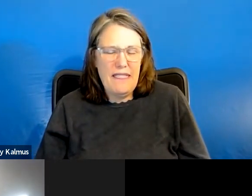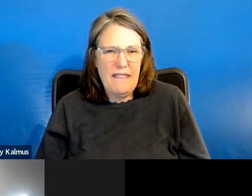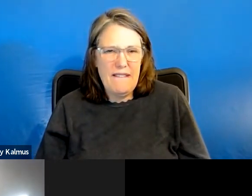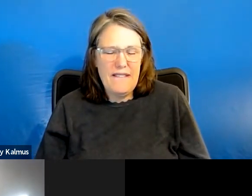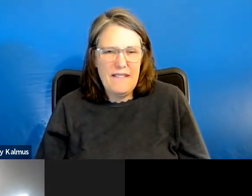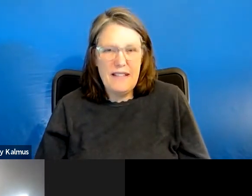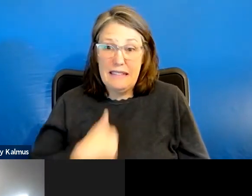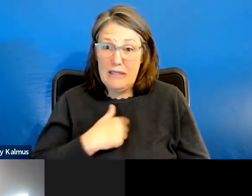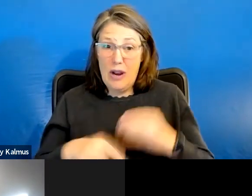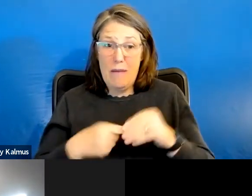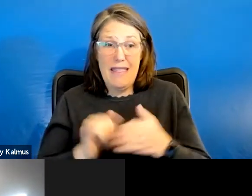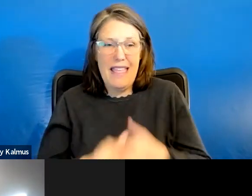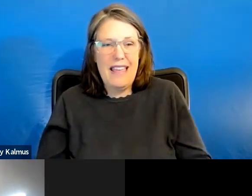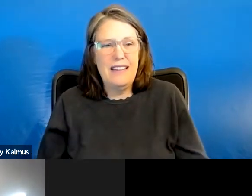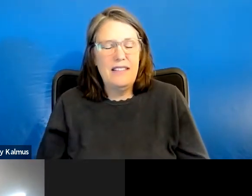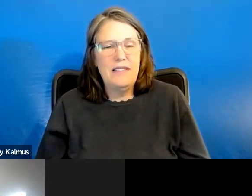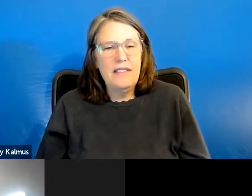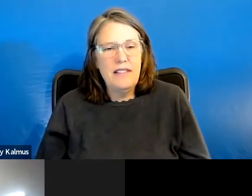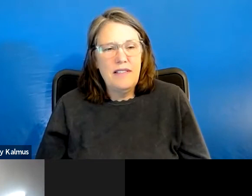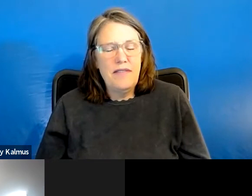Sorry about that. that's okay.